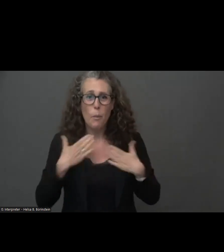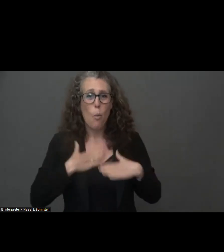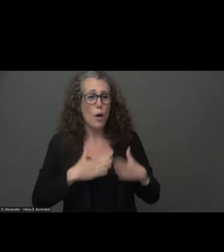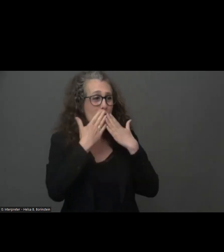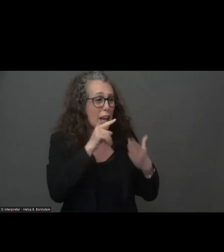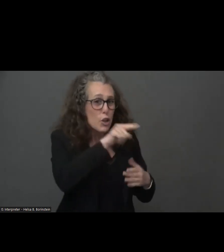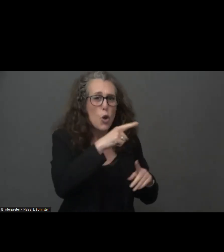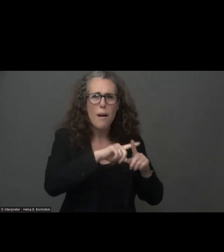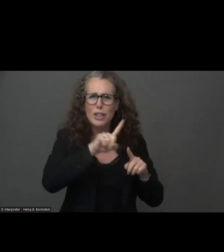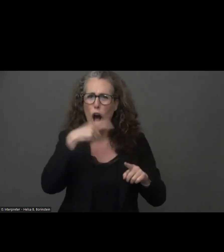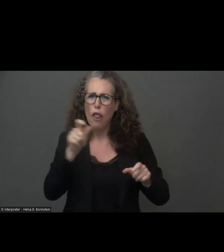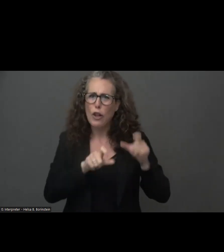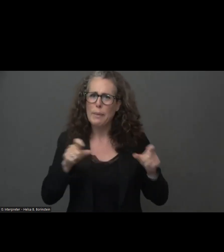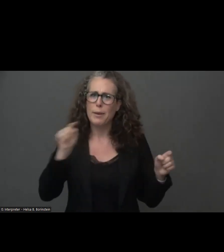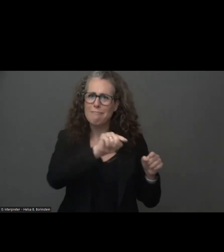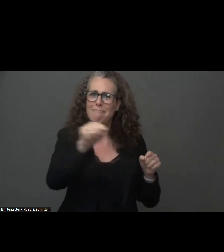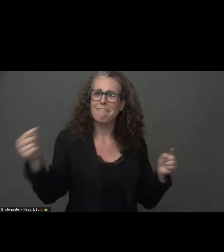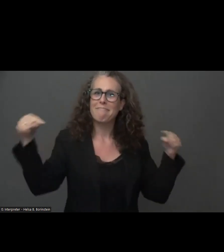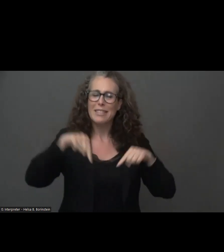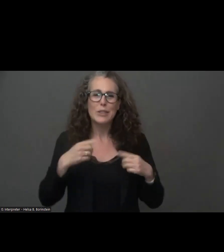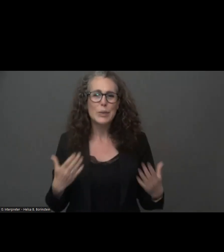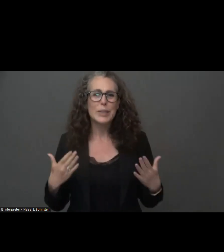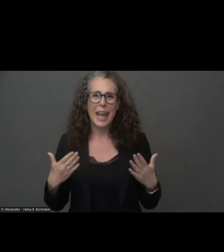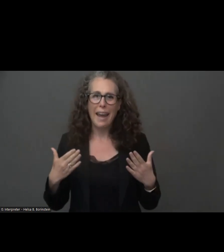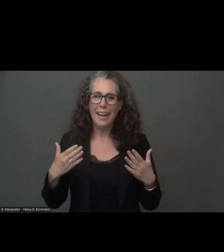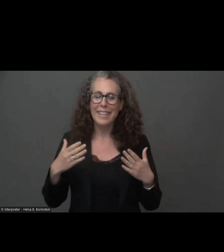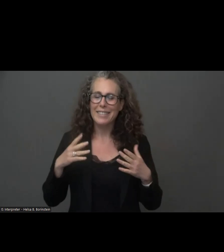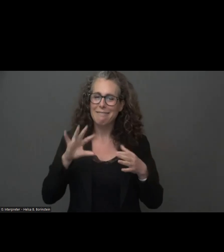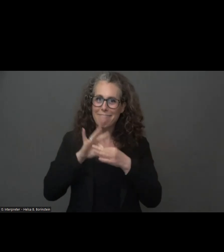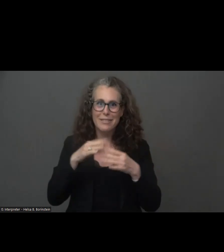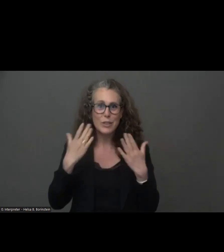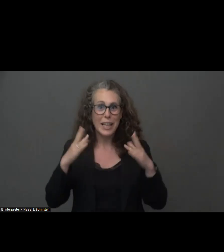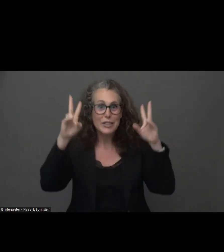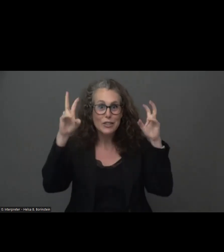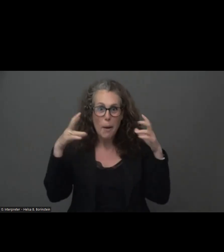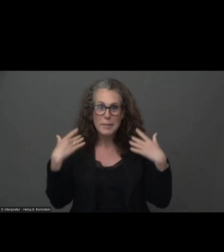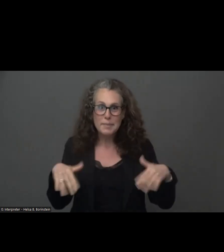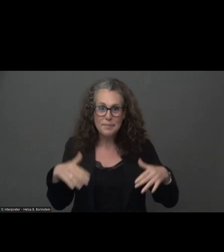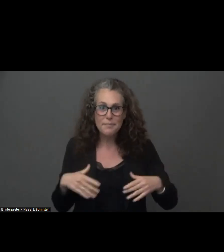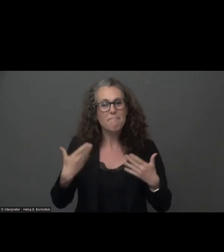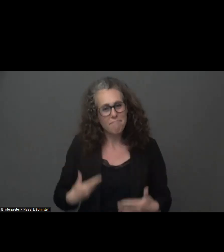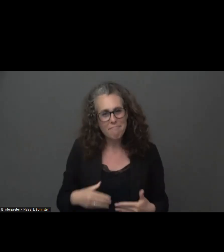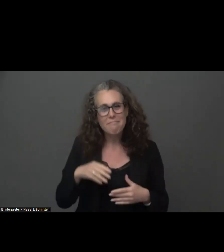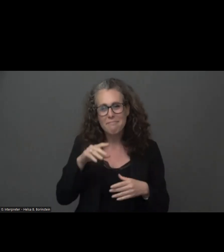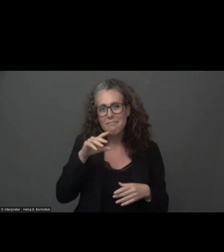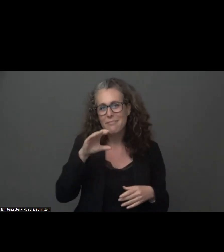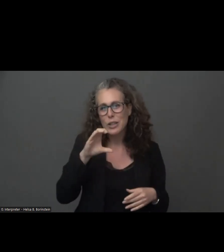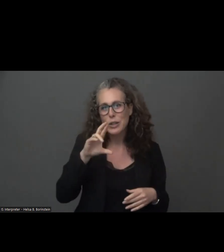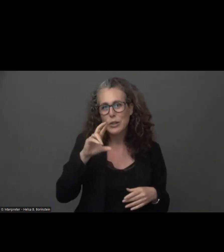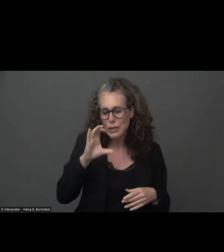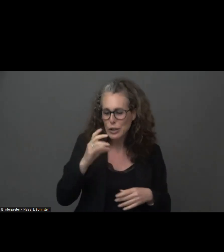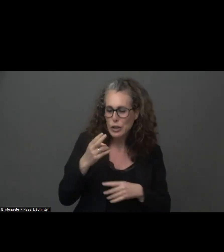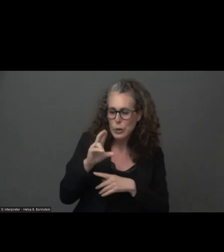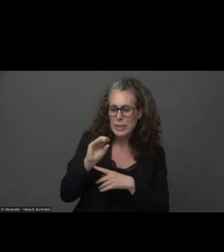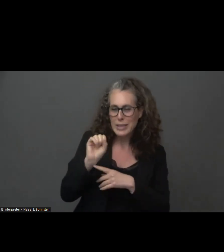this very important topic. As Susan mentioned, my name is Christopher Lee. I'm the VP and Managing